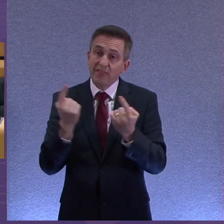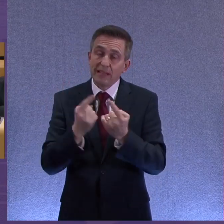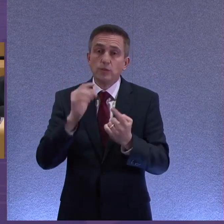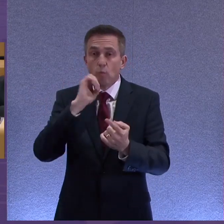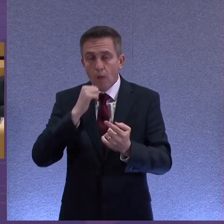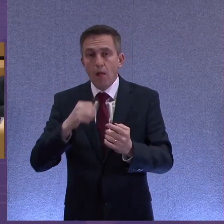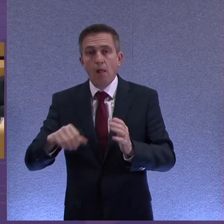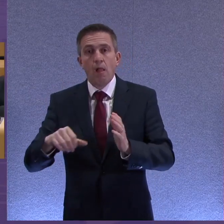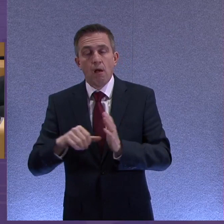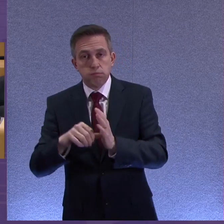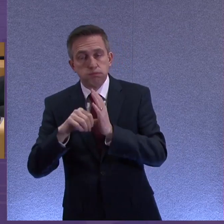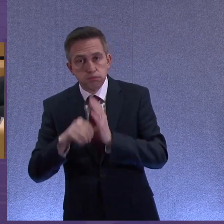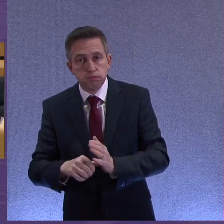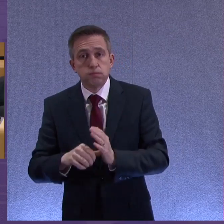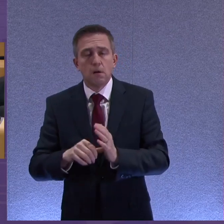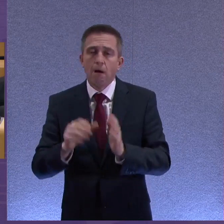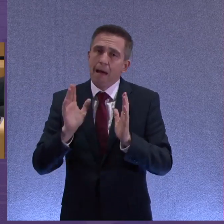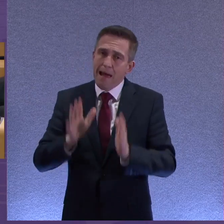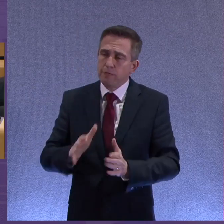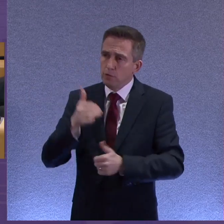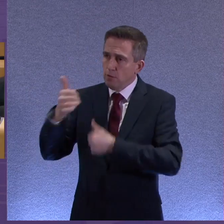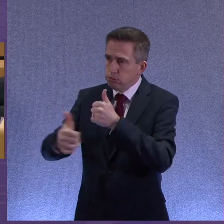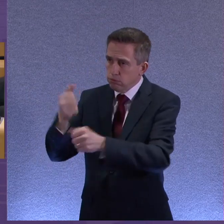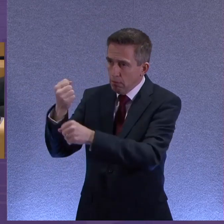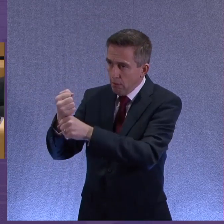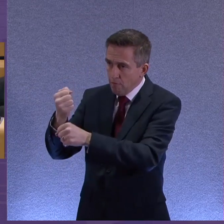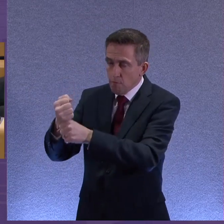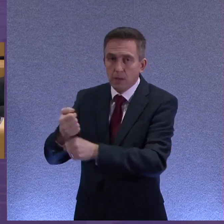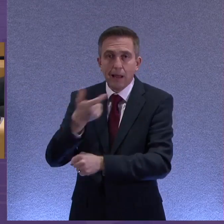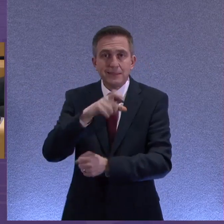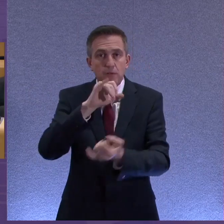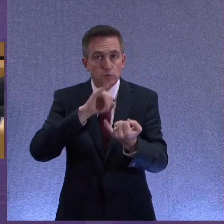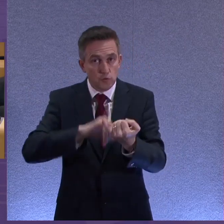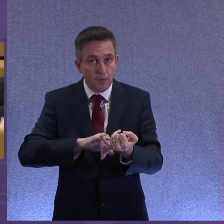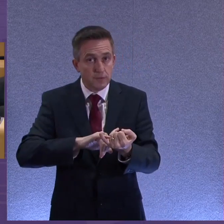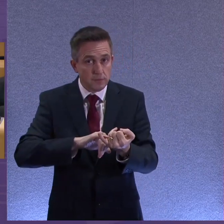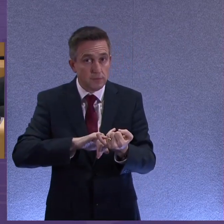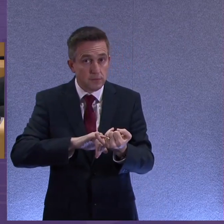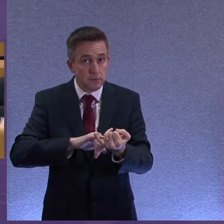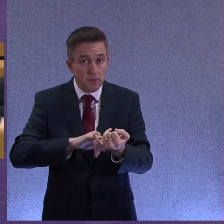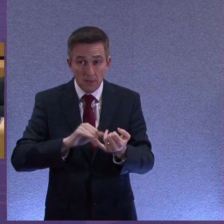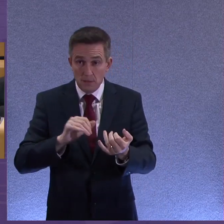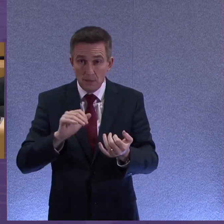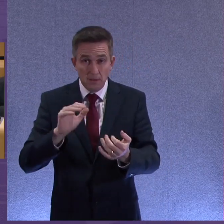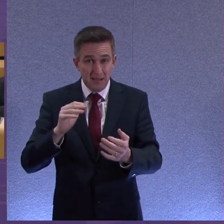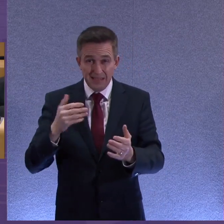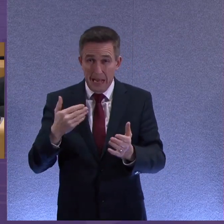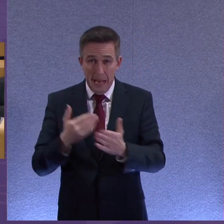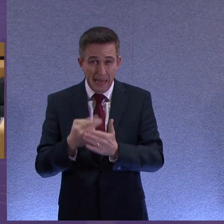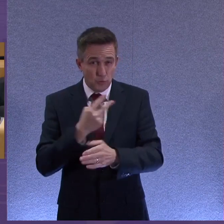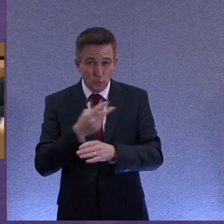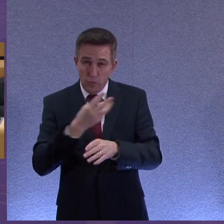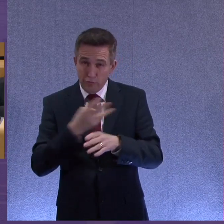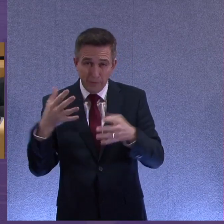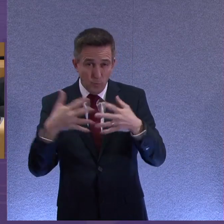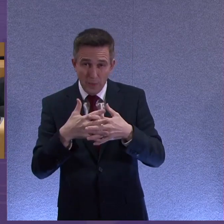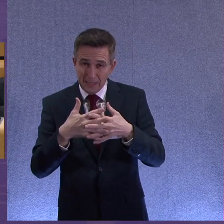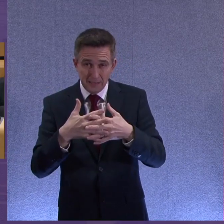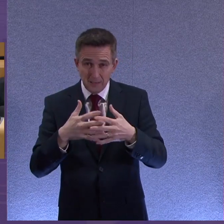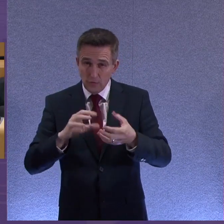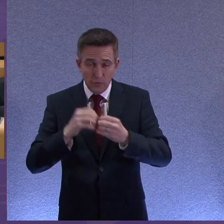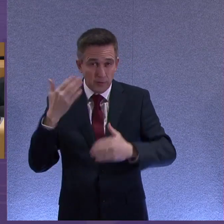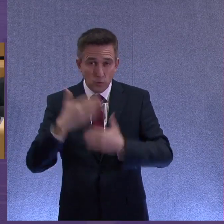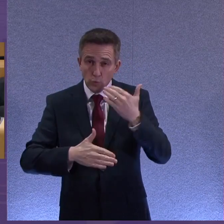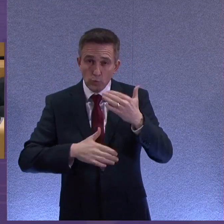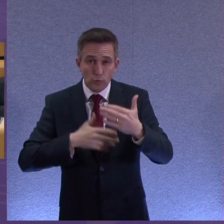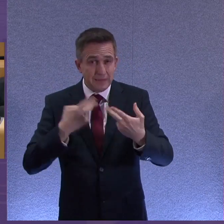government and all the civil service. We're effectively creating a new government system within the space of 2 or 3 weeks. So as the First Minister